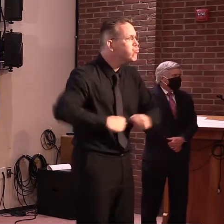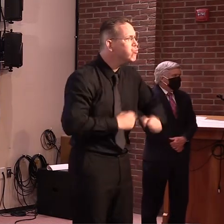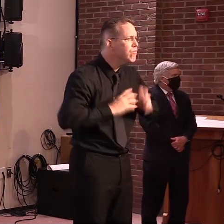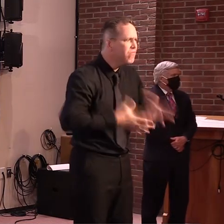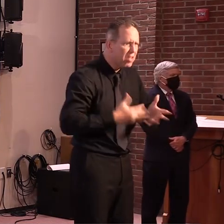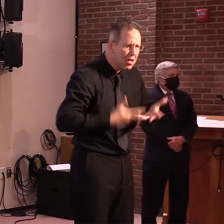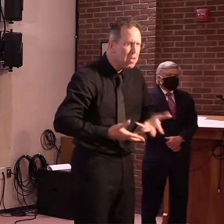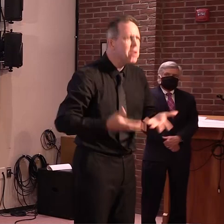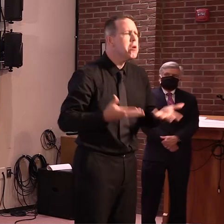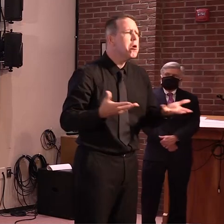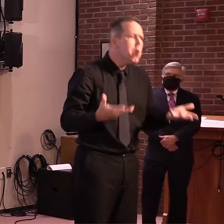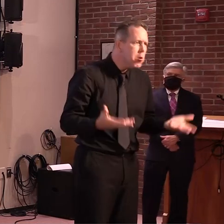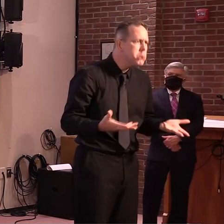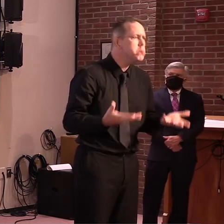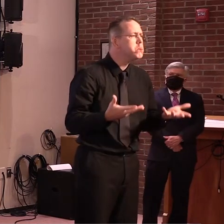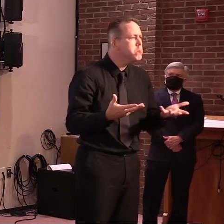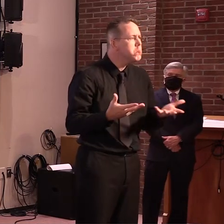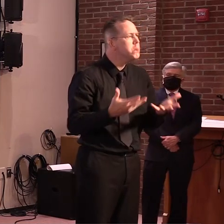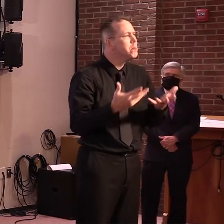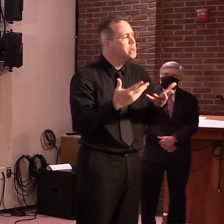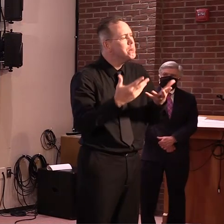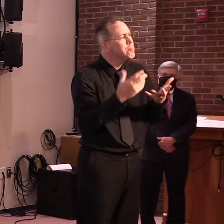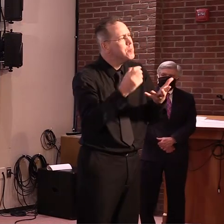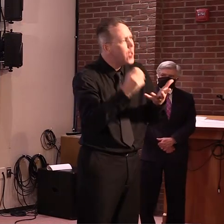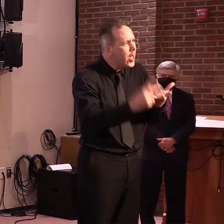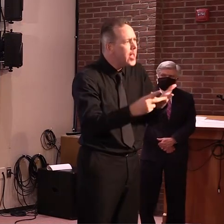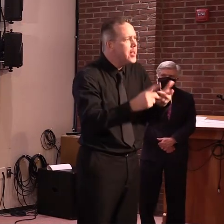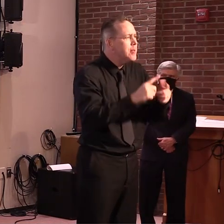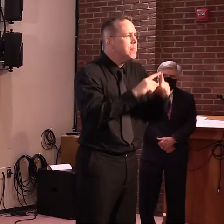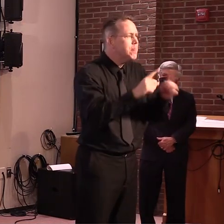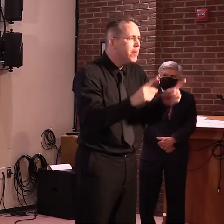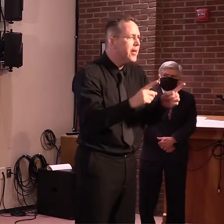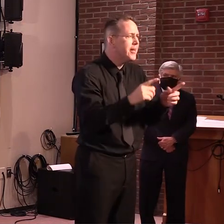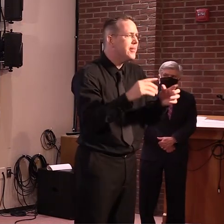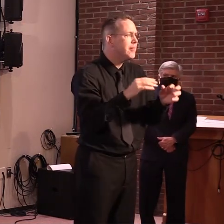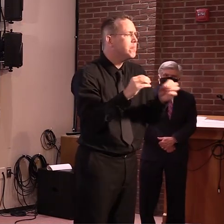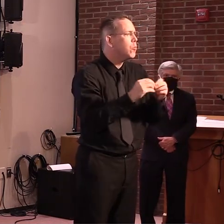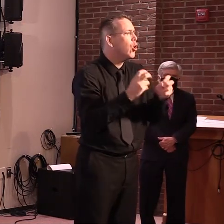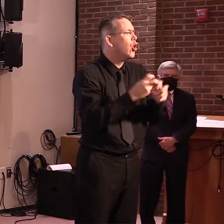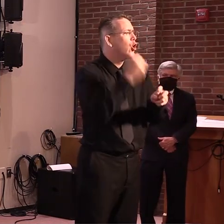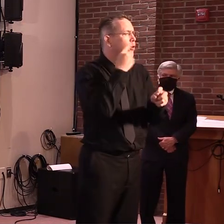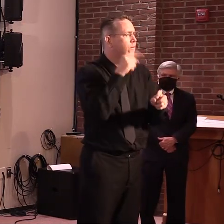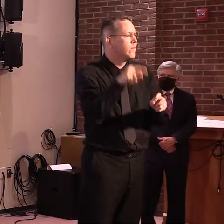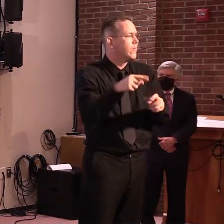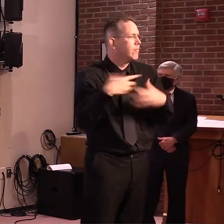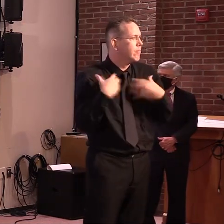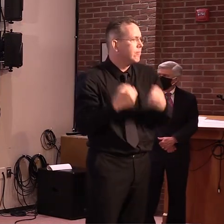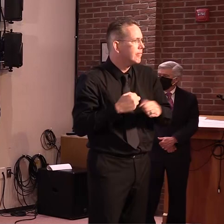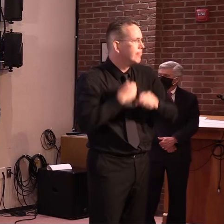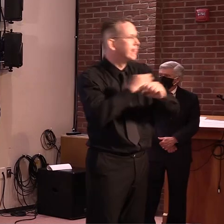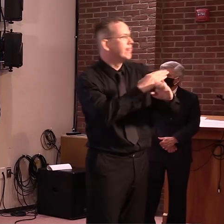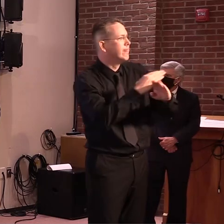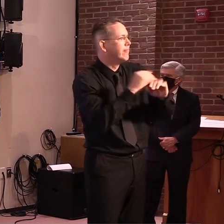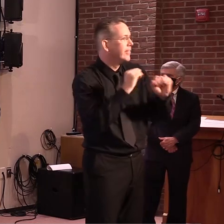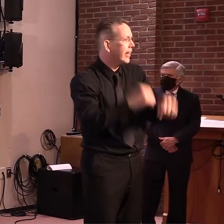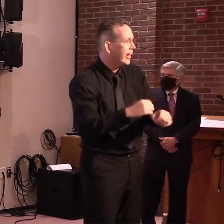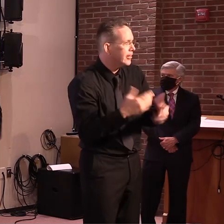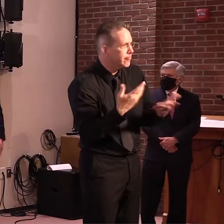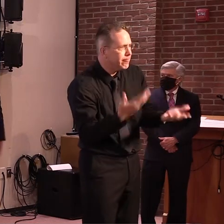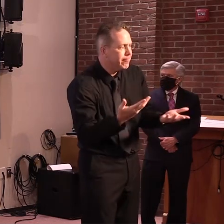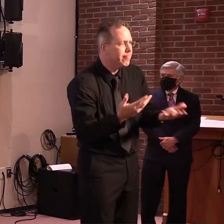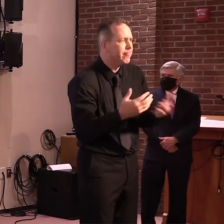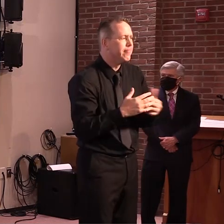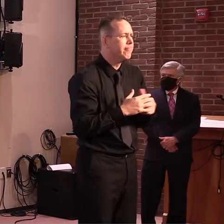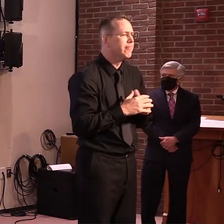basis, an immune-compromising state. I don't want people to get overreacting to that, but